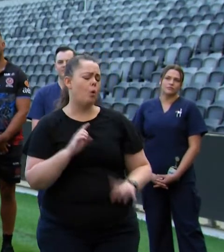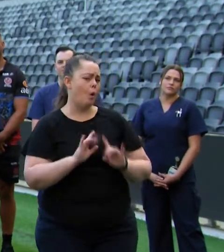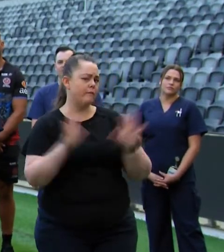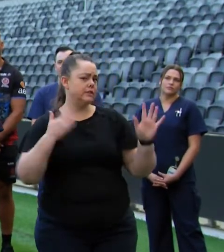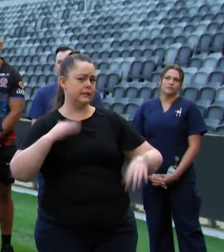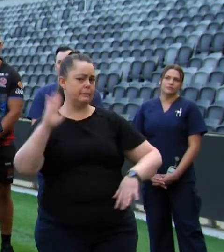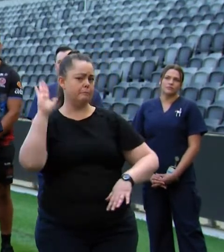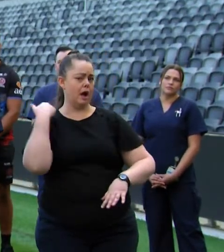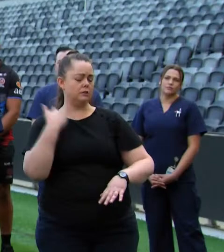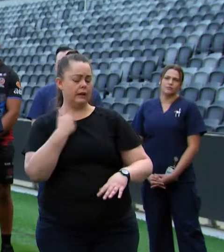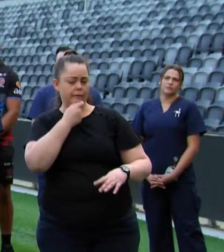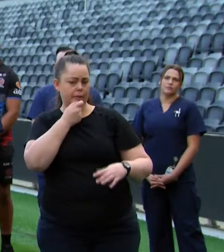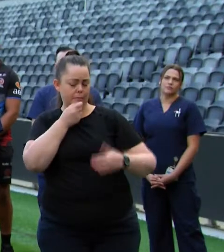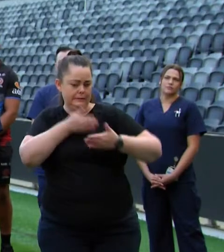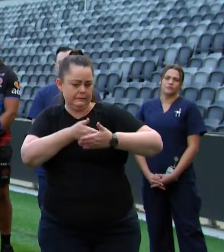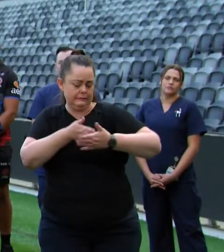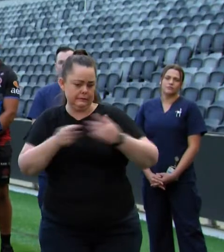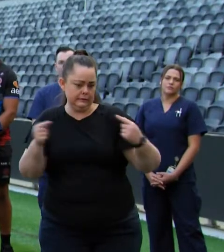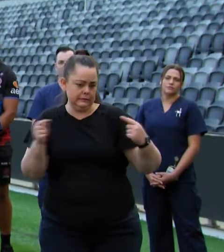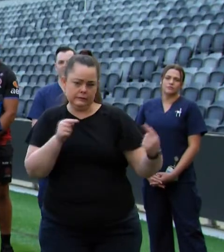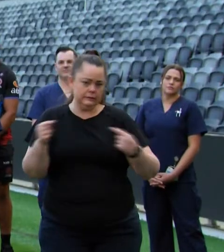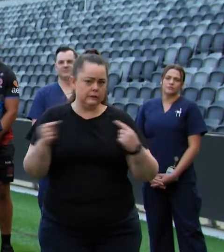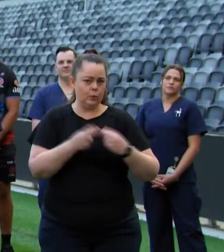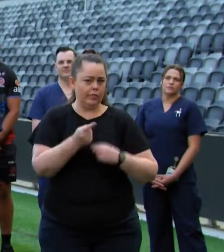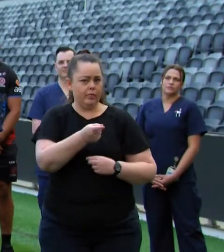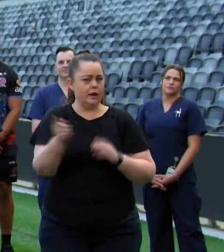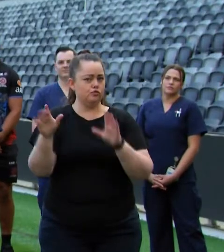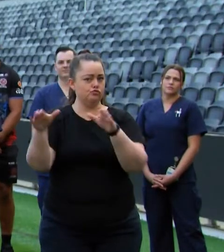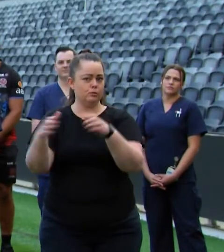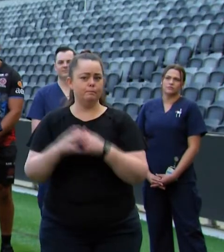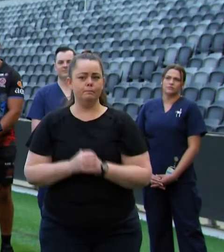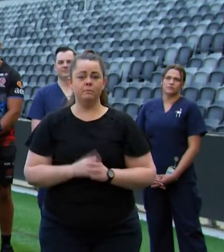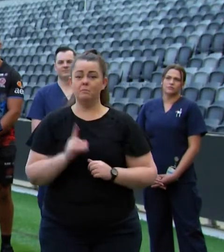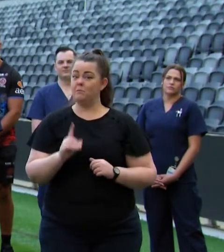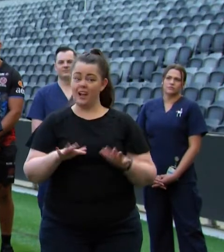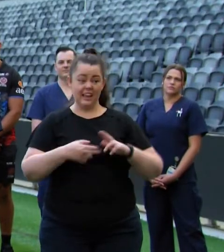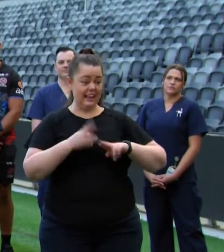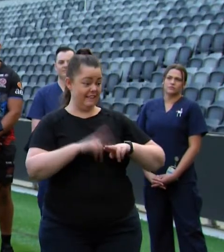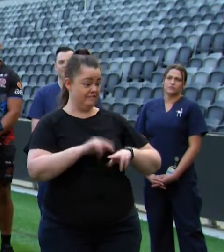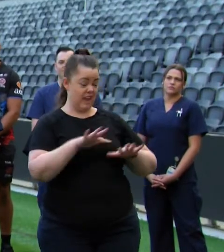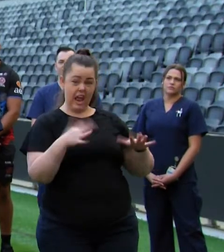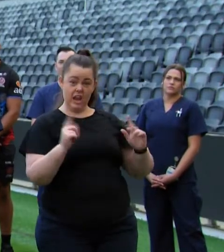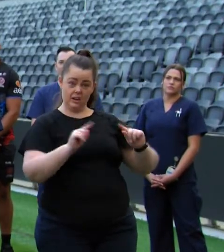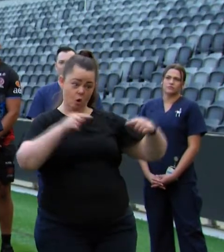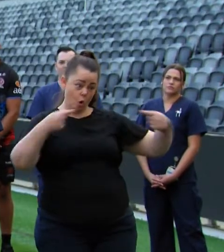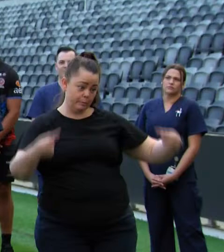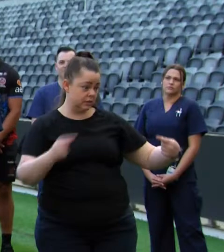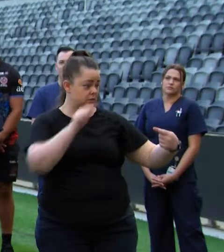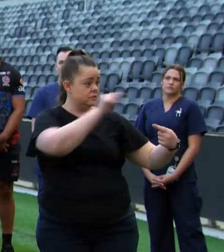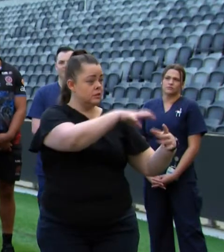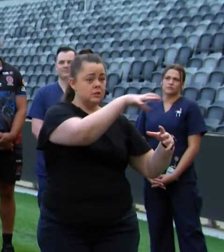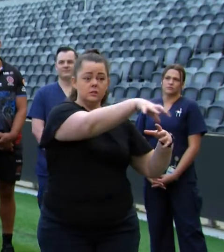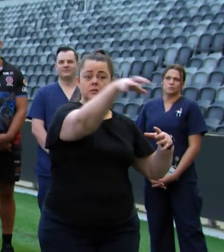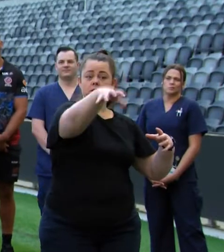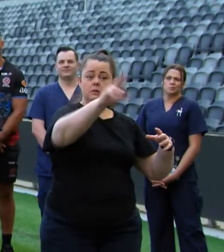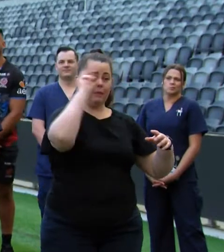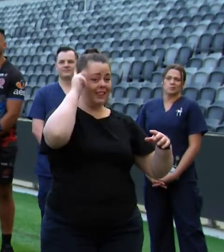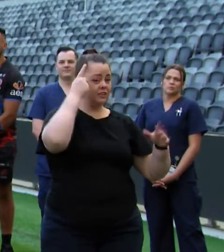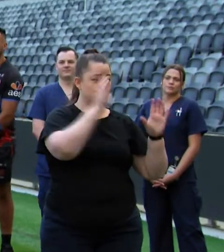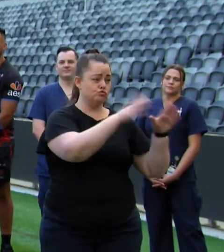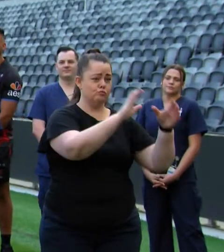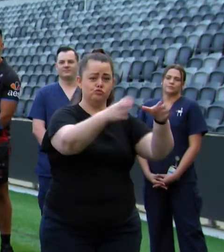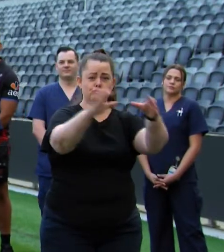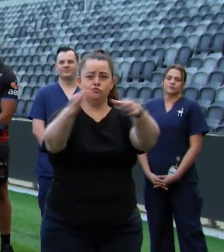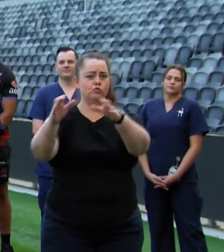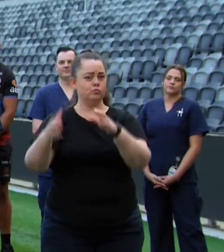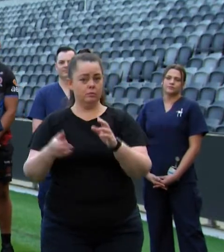Greens or any crossbench party has genuine concerns that can be resolved, I will work with them. I've said that from the